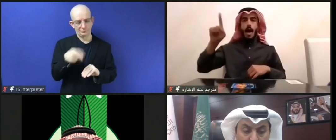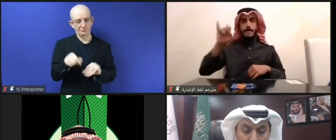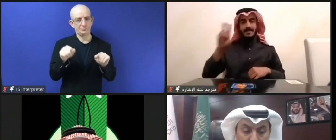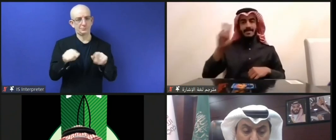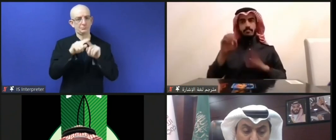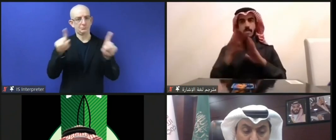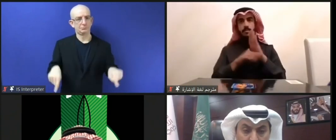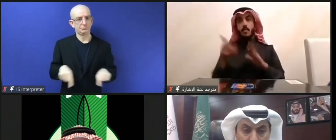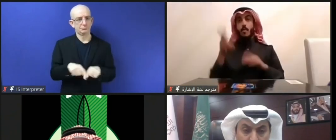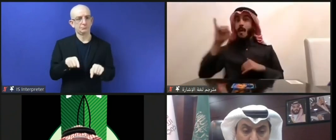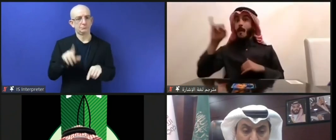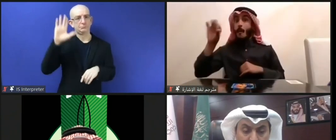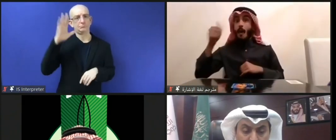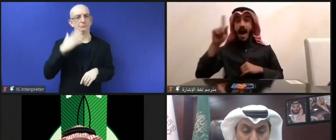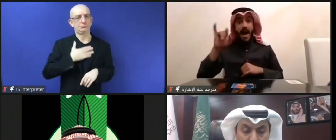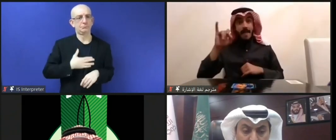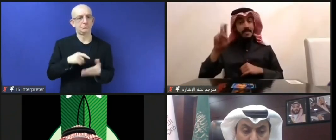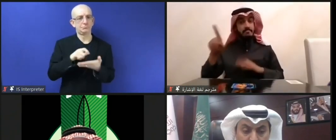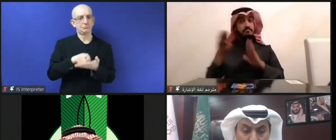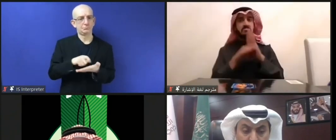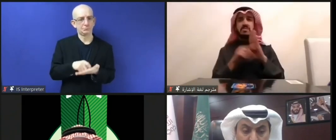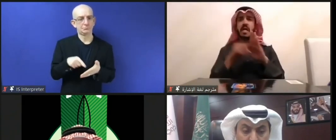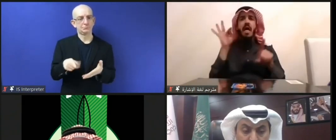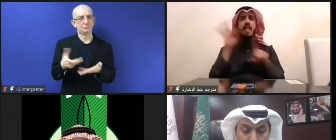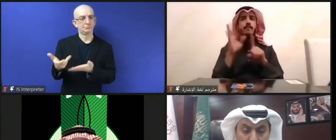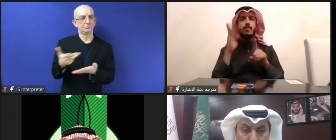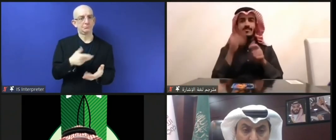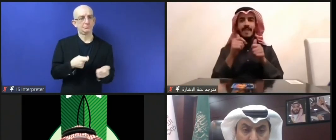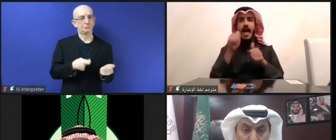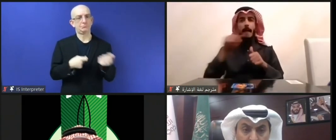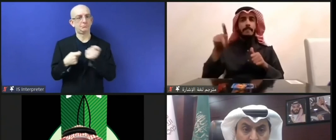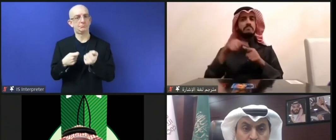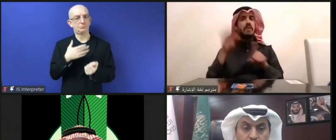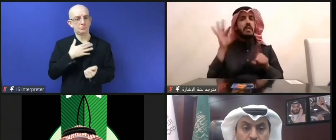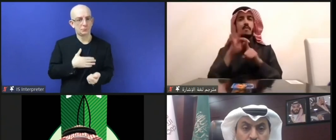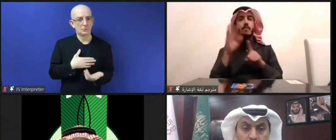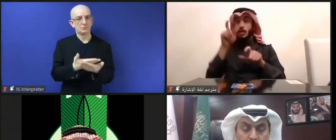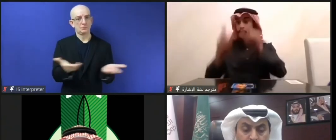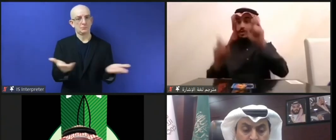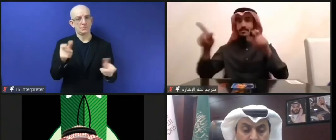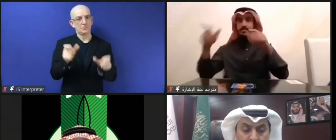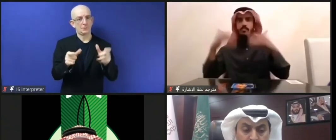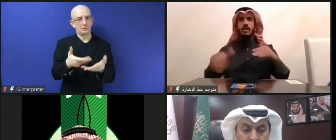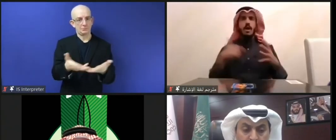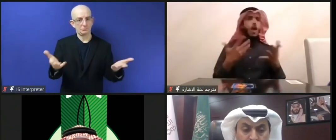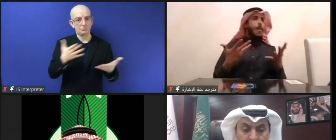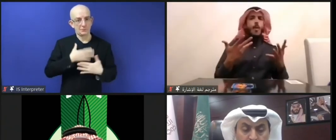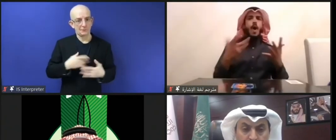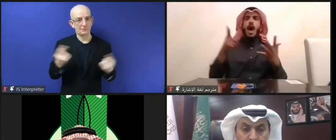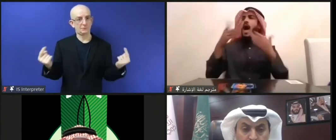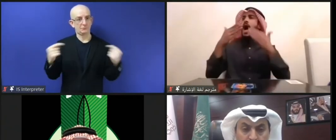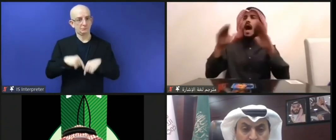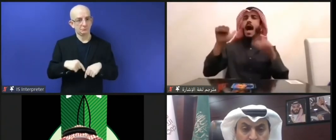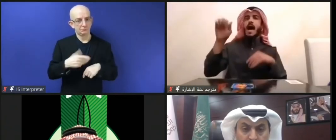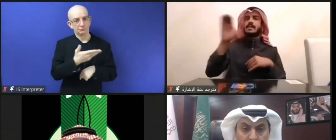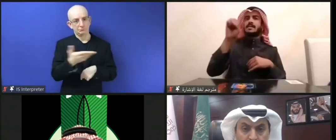is the idea of the application to let people or let person with disabilities aware about the accessible locations around them in